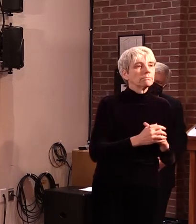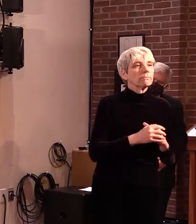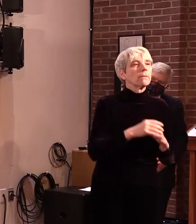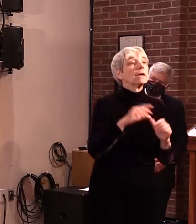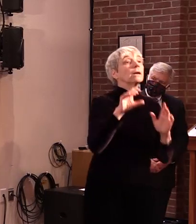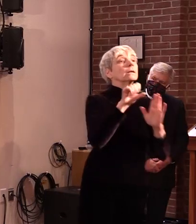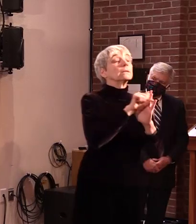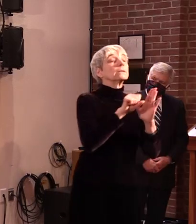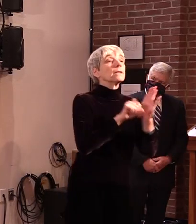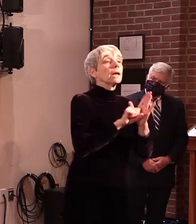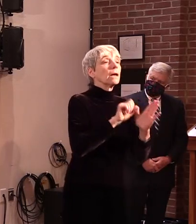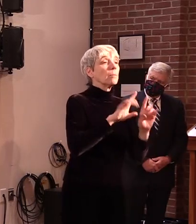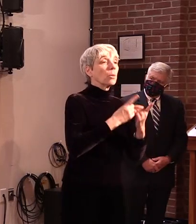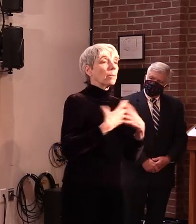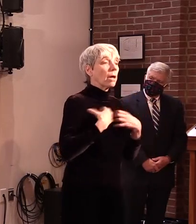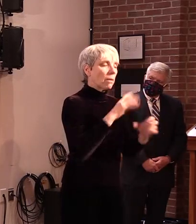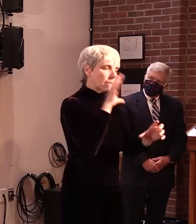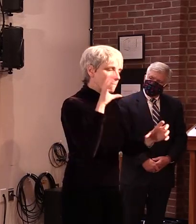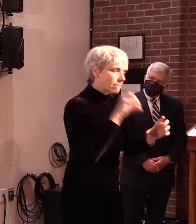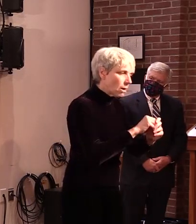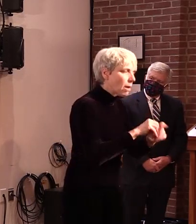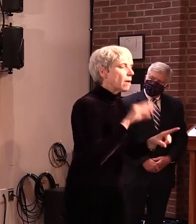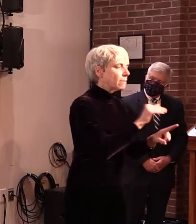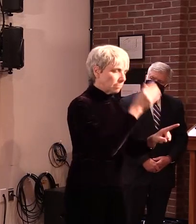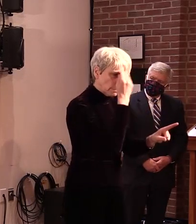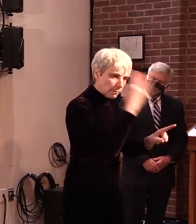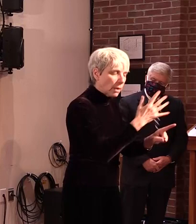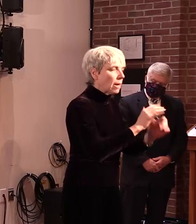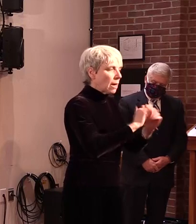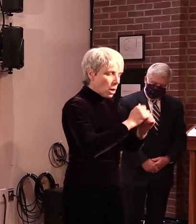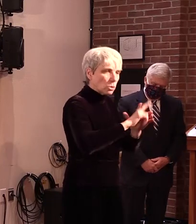the essential and necessary work of contact tracing.